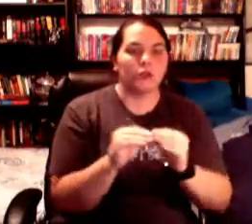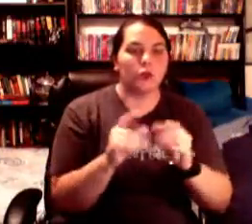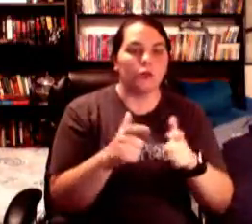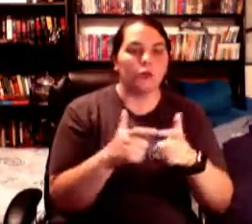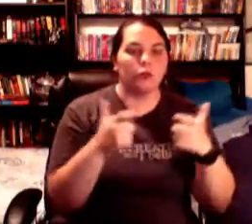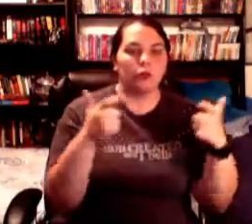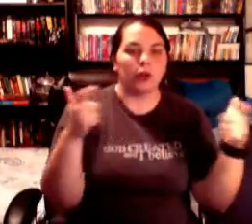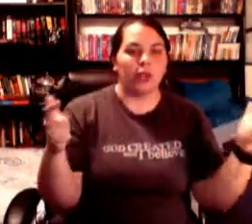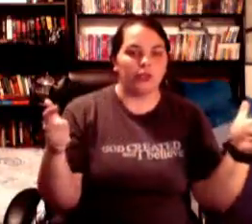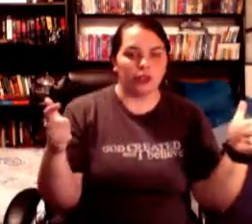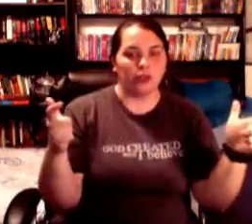So greater